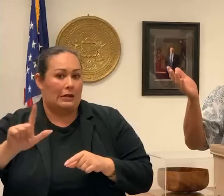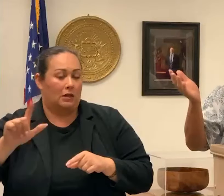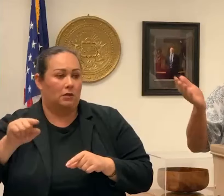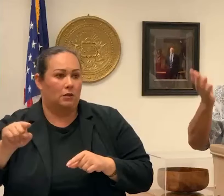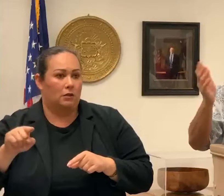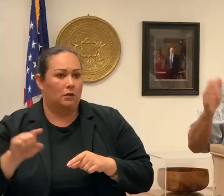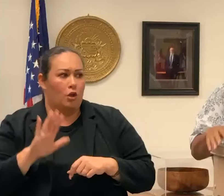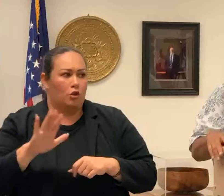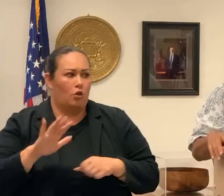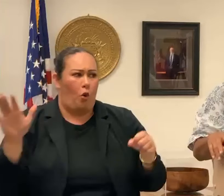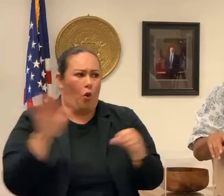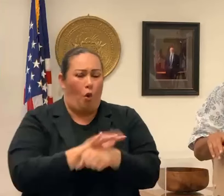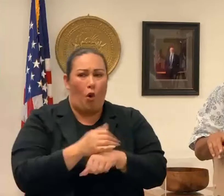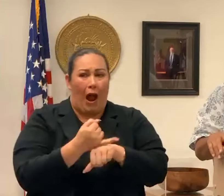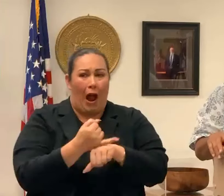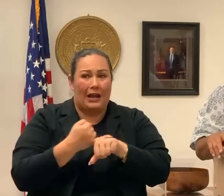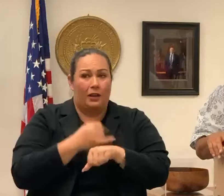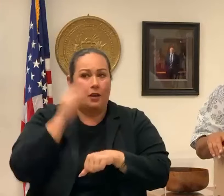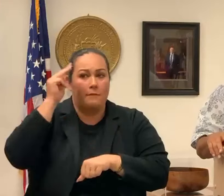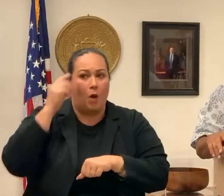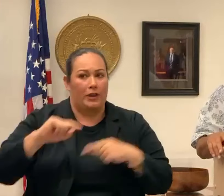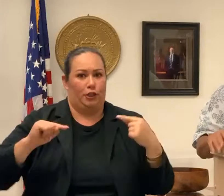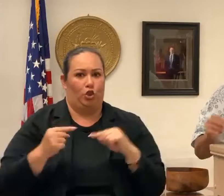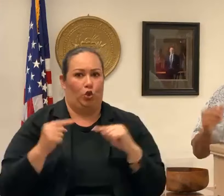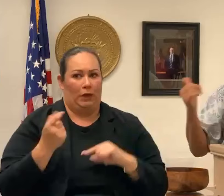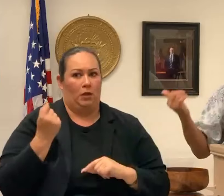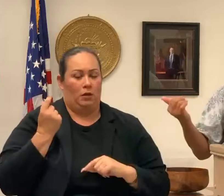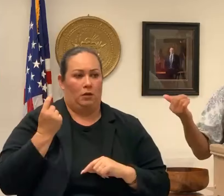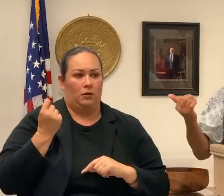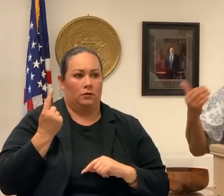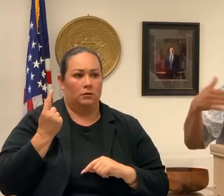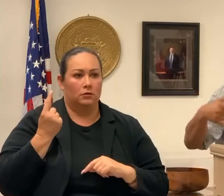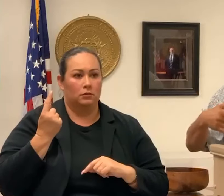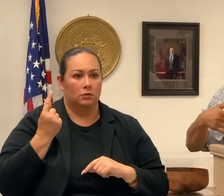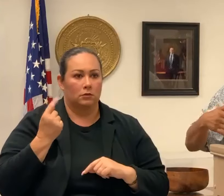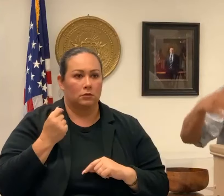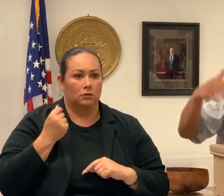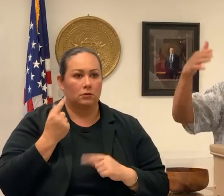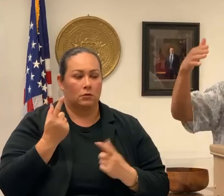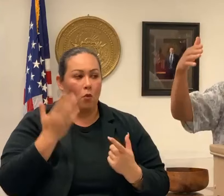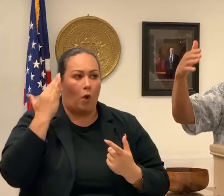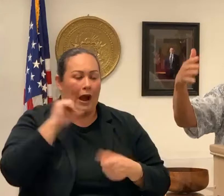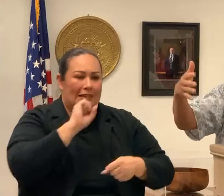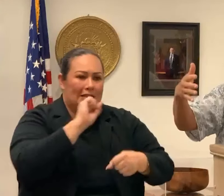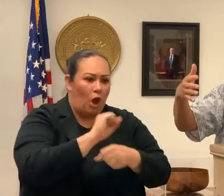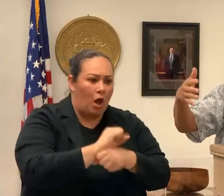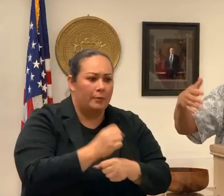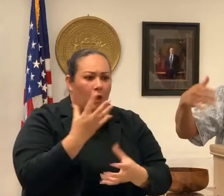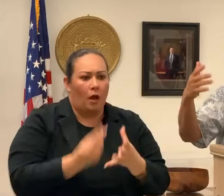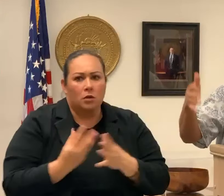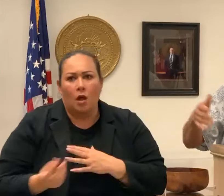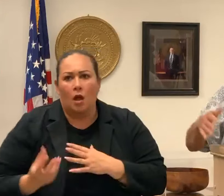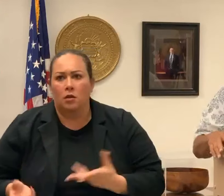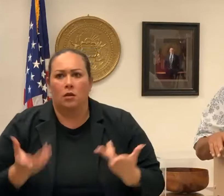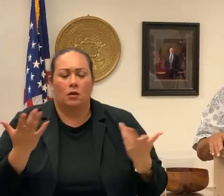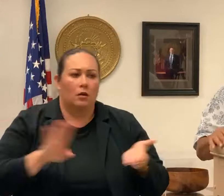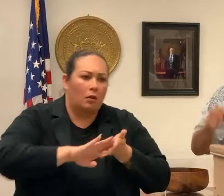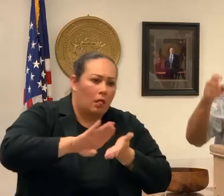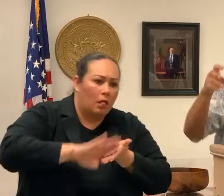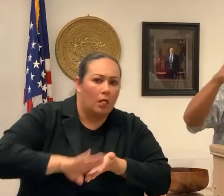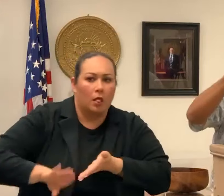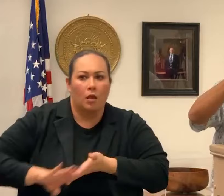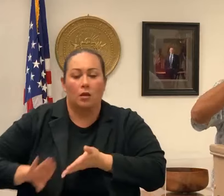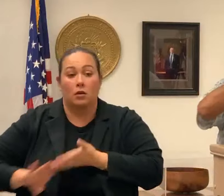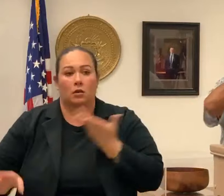your whole island, the whole island of Maui is hurting. So the governor wanted to make sure that even small businesses that are not in the burn area got the